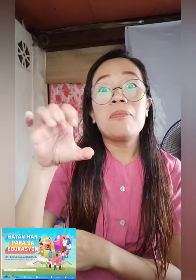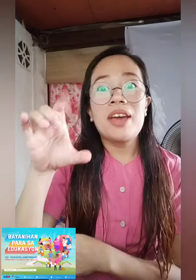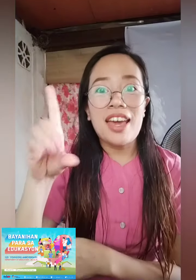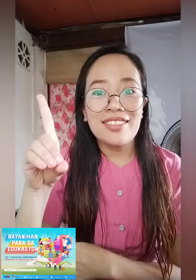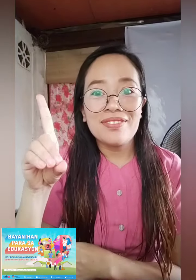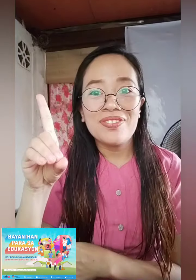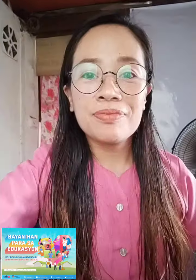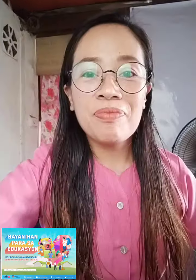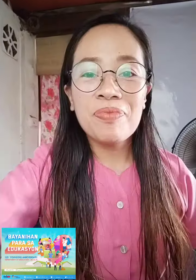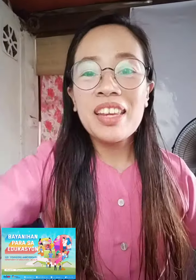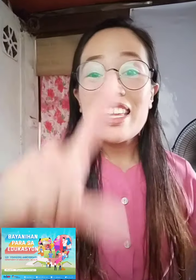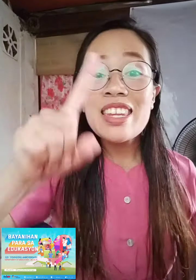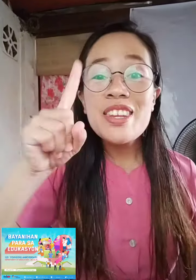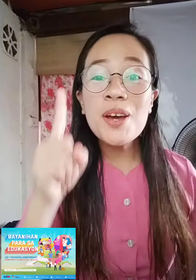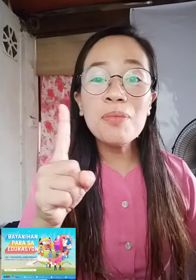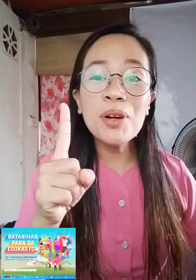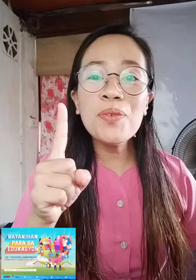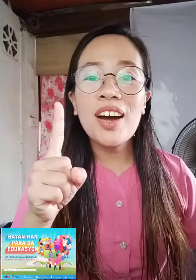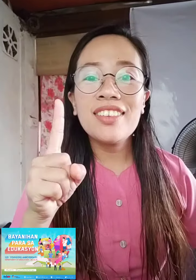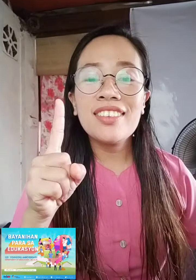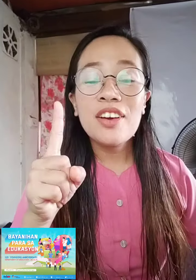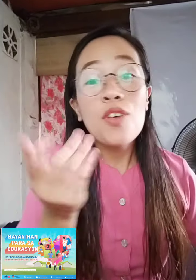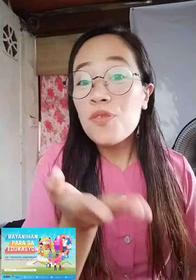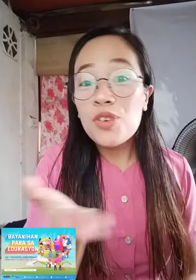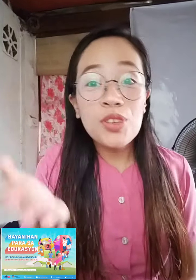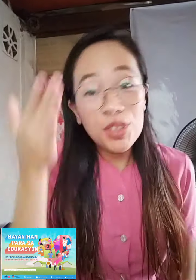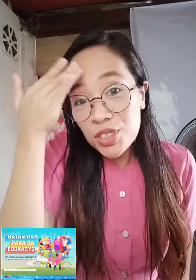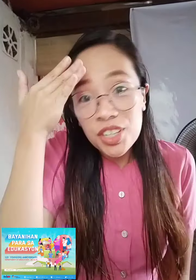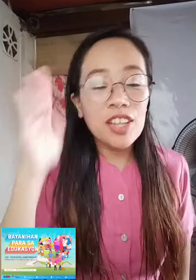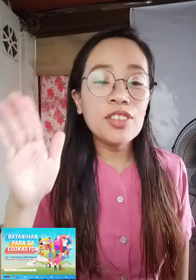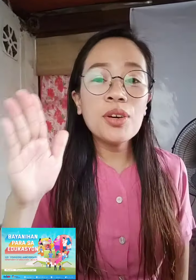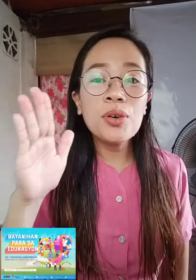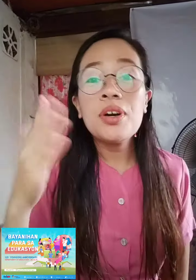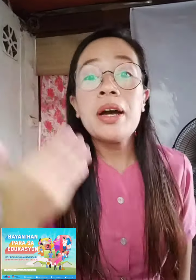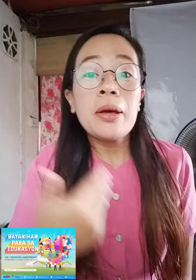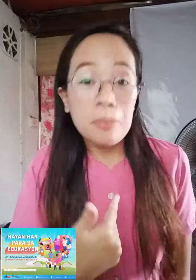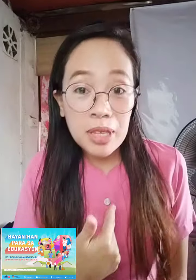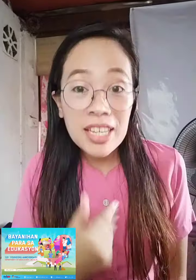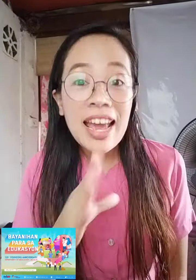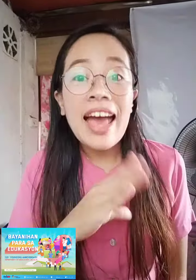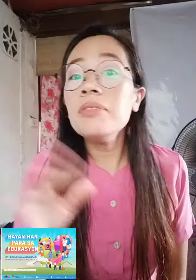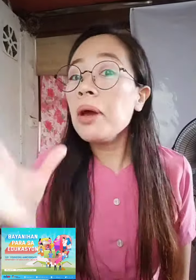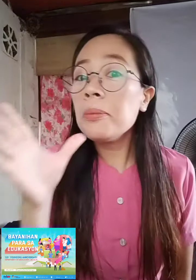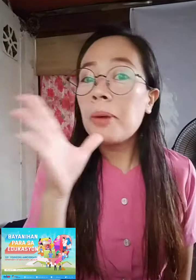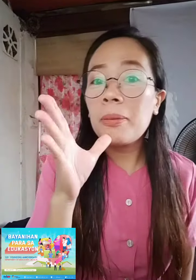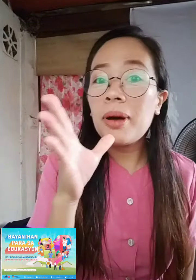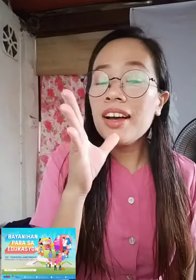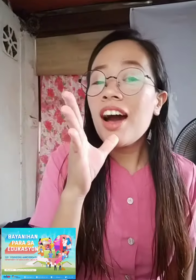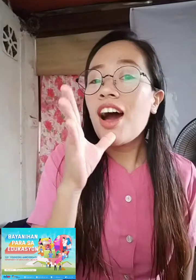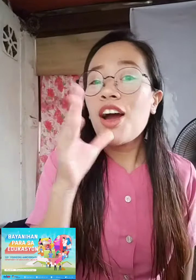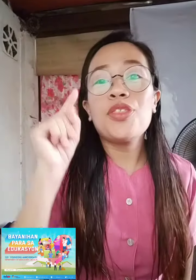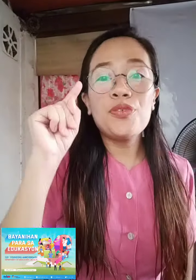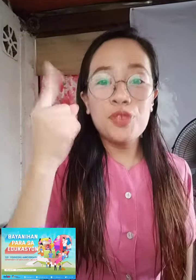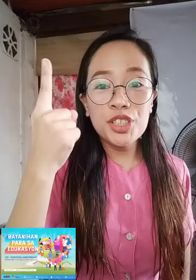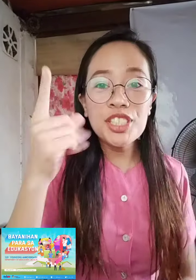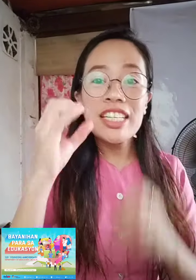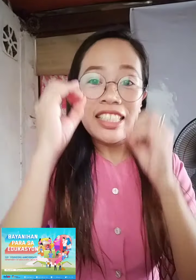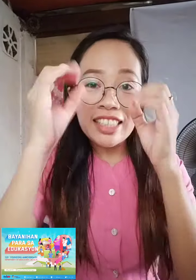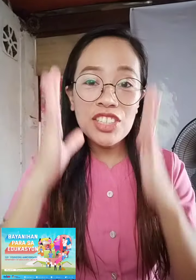DepEd. Number one, for those who do not know, me and my mama are the first teacher